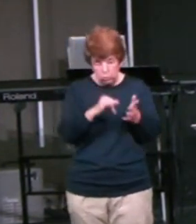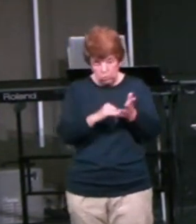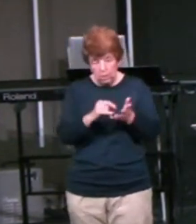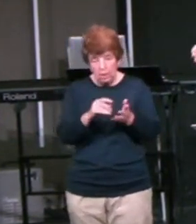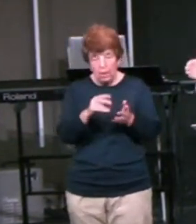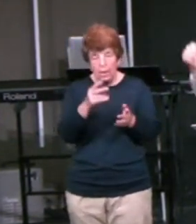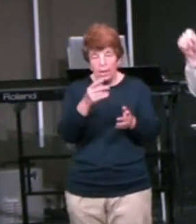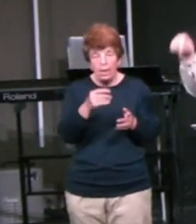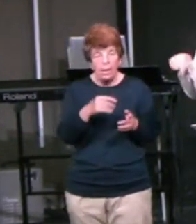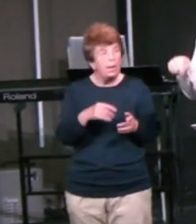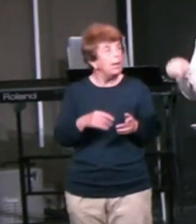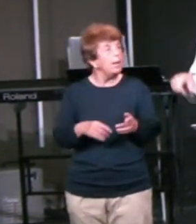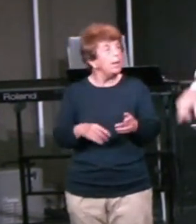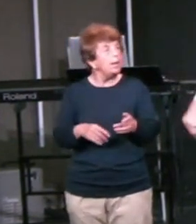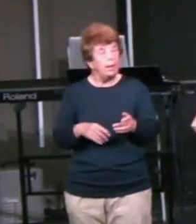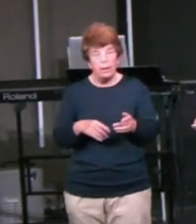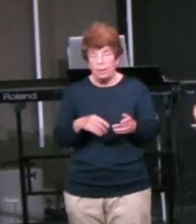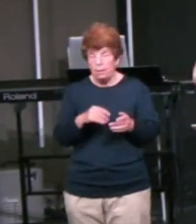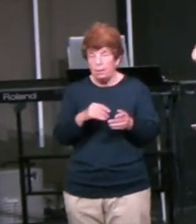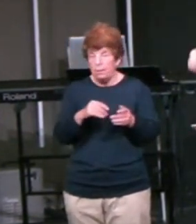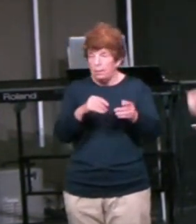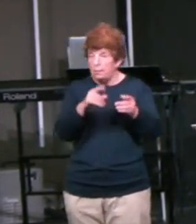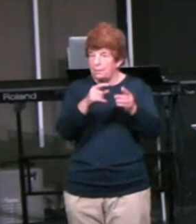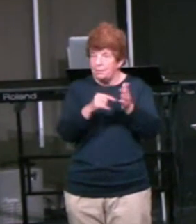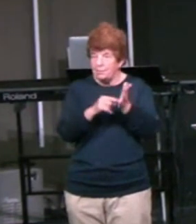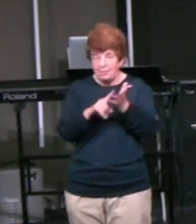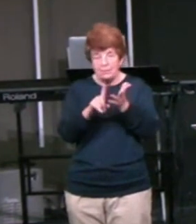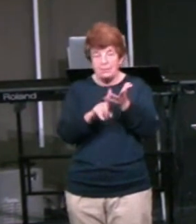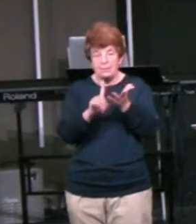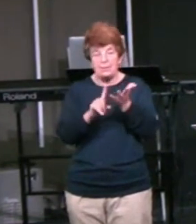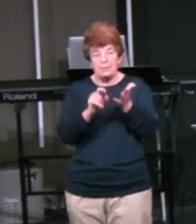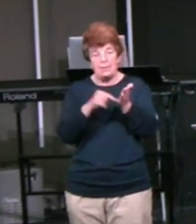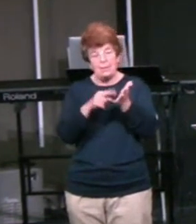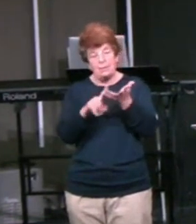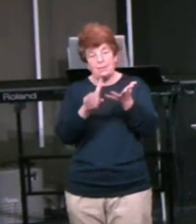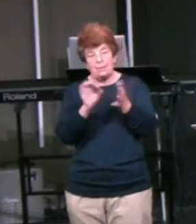would put tuppence halfpenny into an envelope, take it to church.